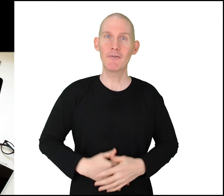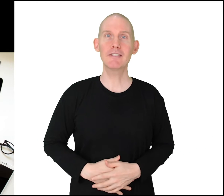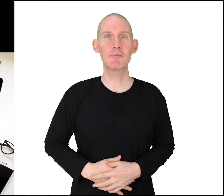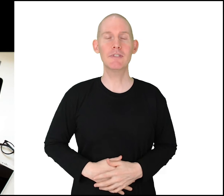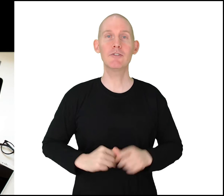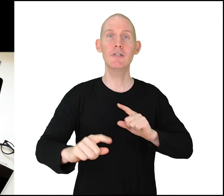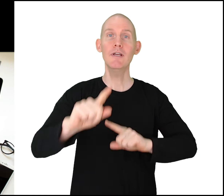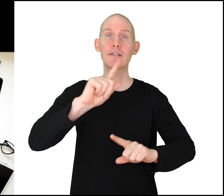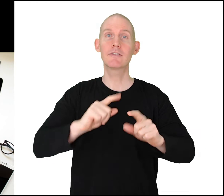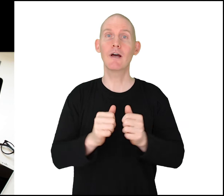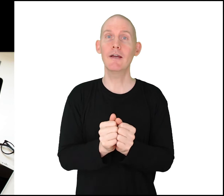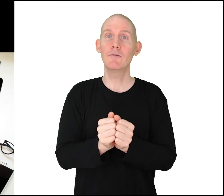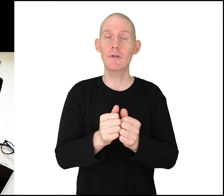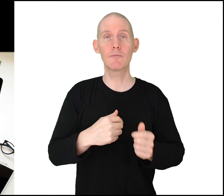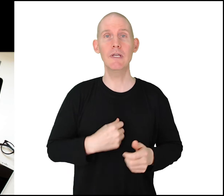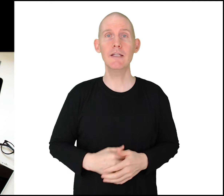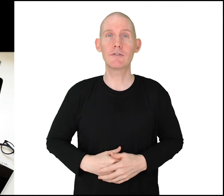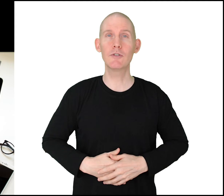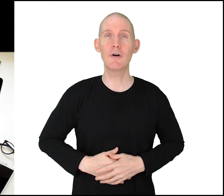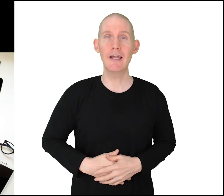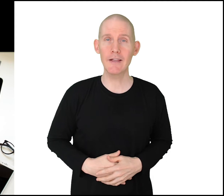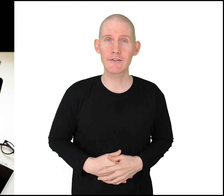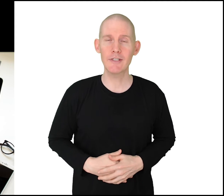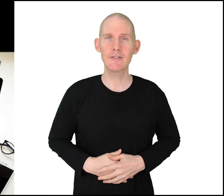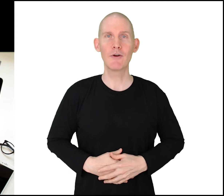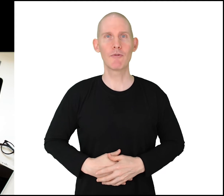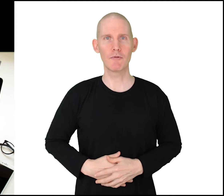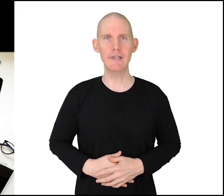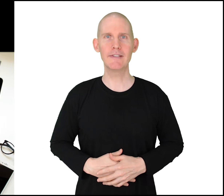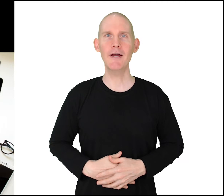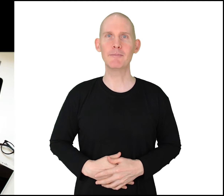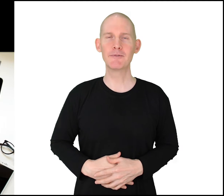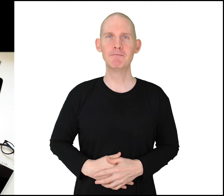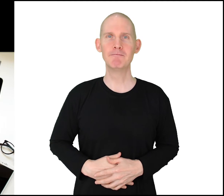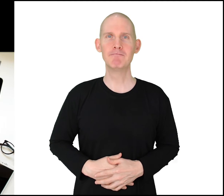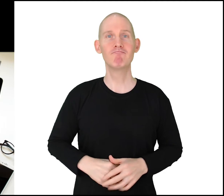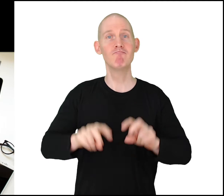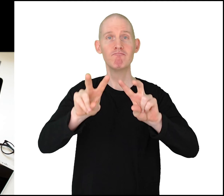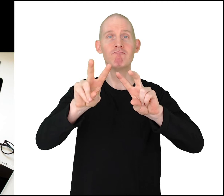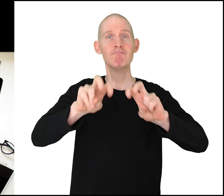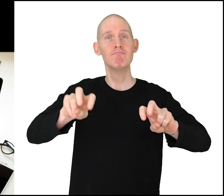Okay, rest position, sign with me. Let's do analysis 3 times.